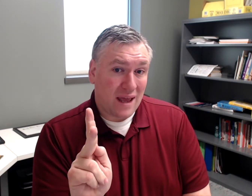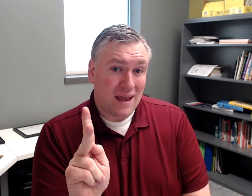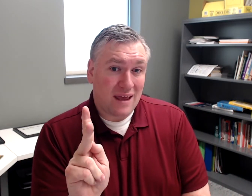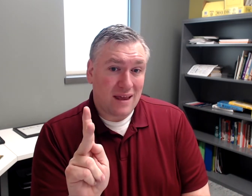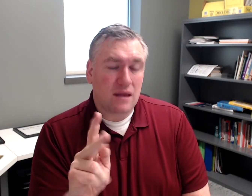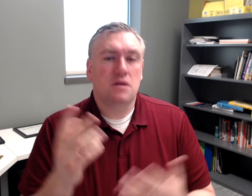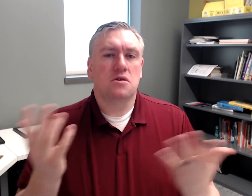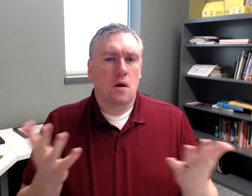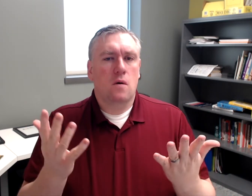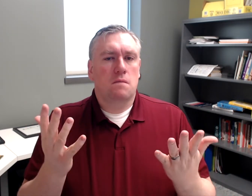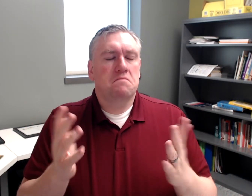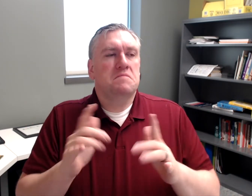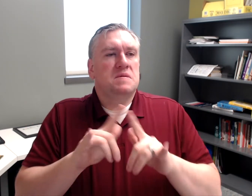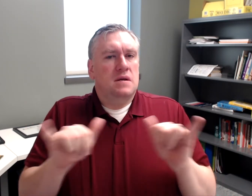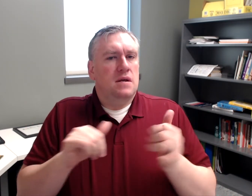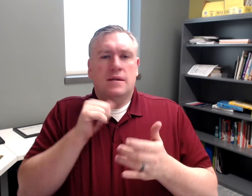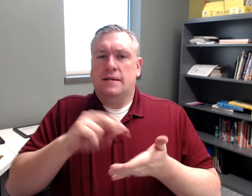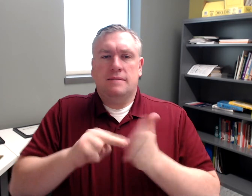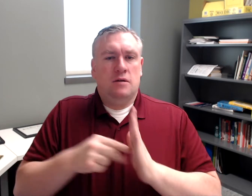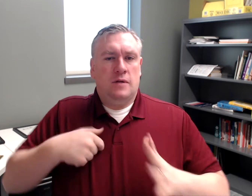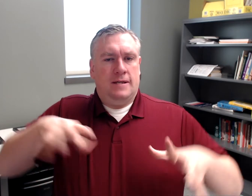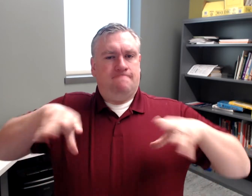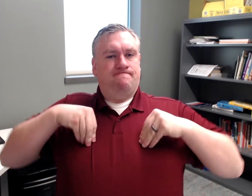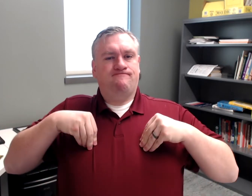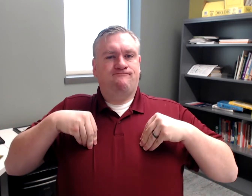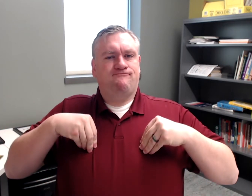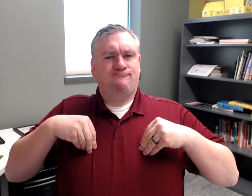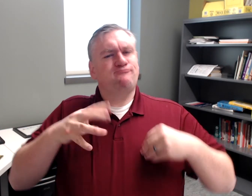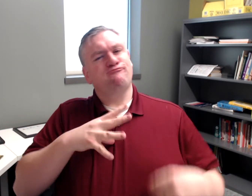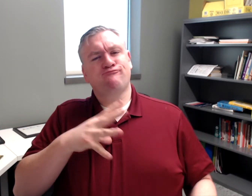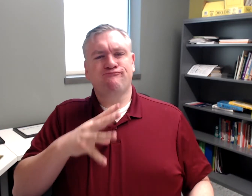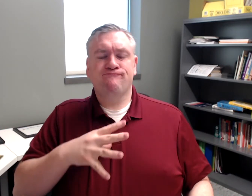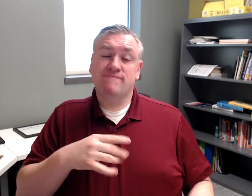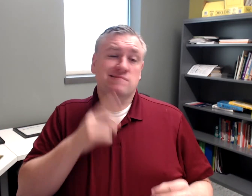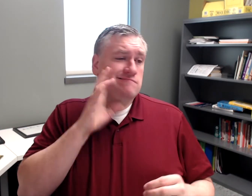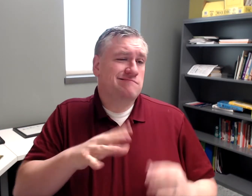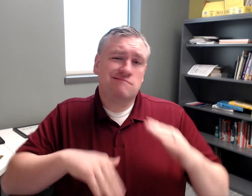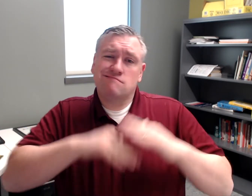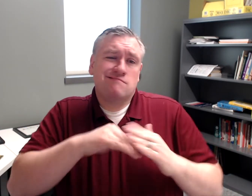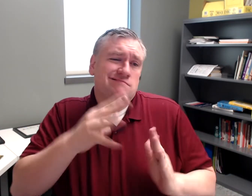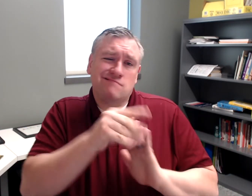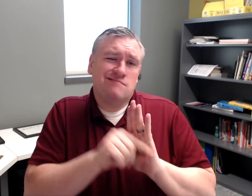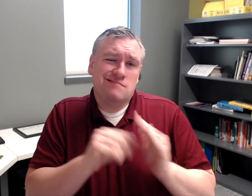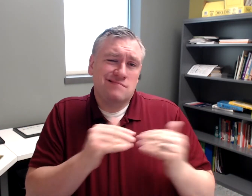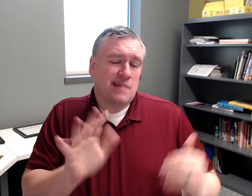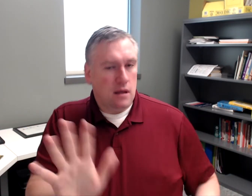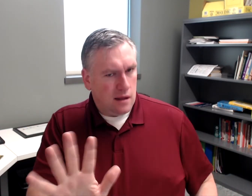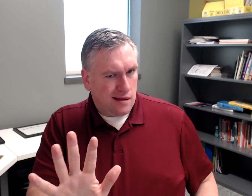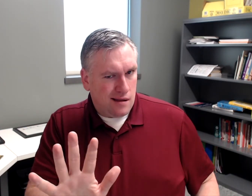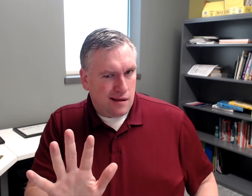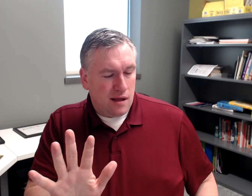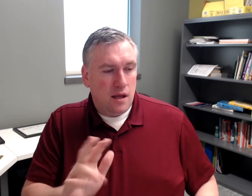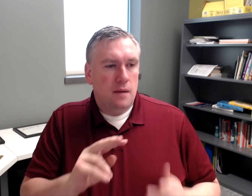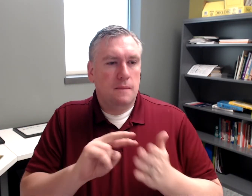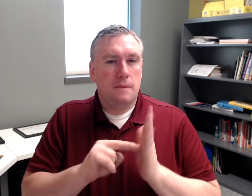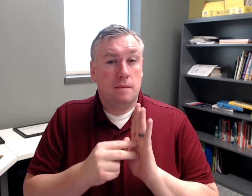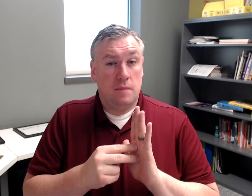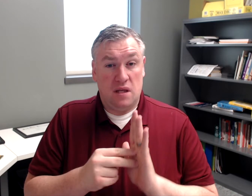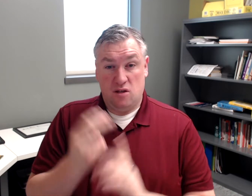struggle, and maybe that's okay. At the same time, doesn't mean we are accepting of that and that a max of a fourth grade reading